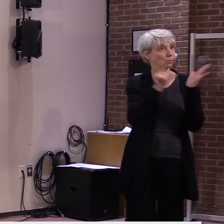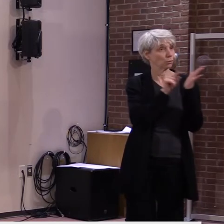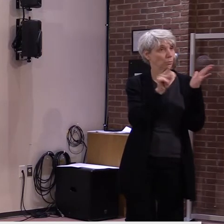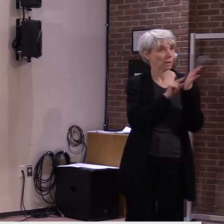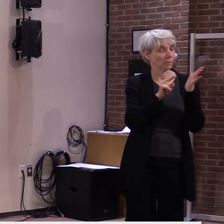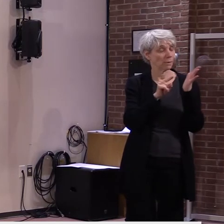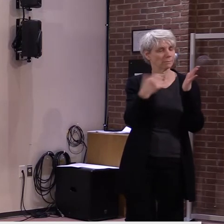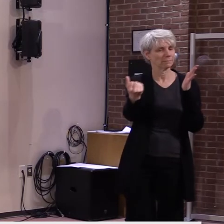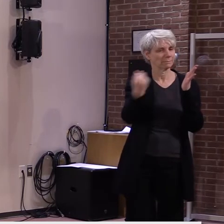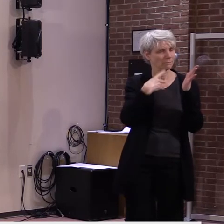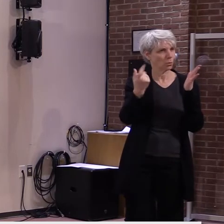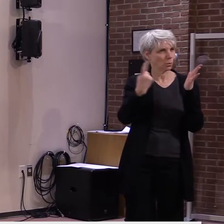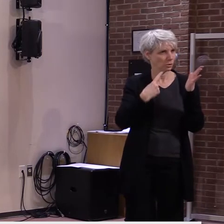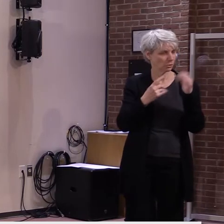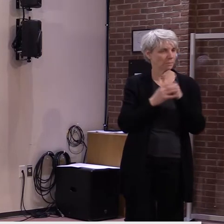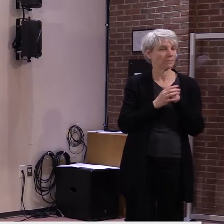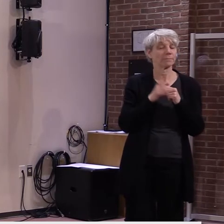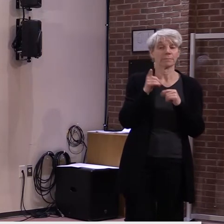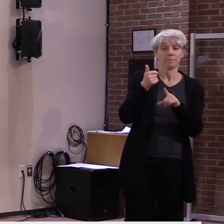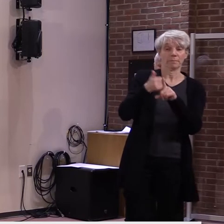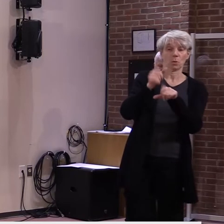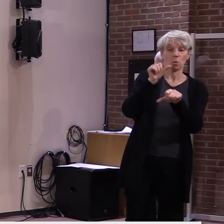the state.